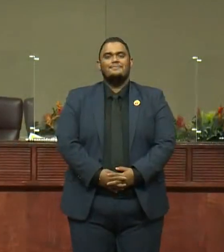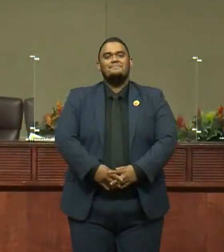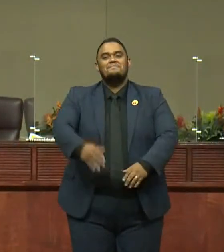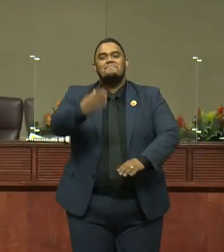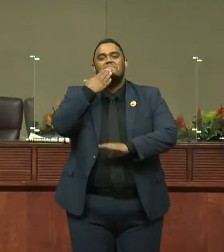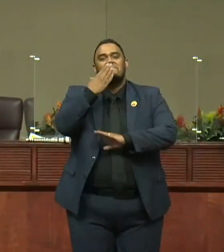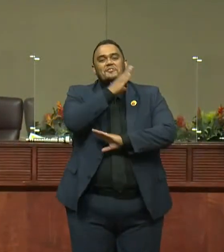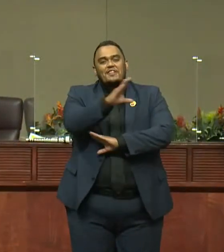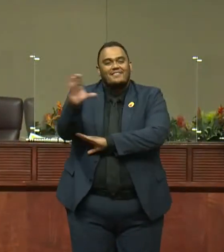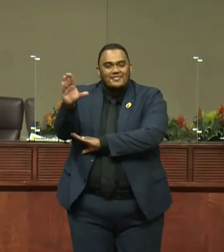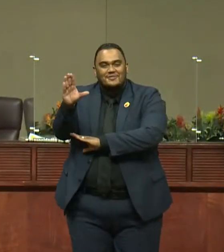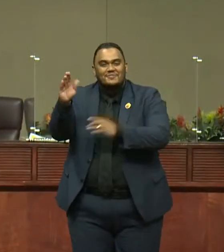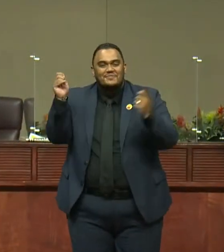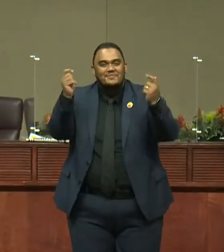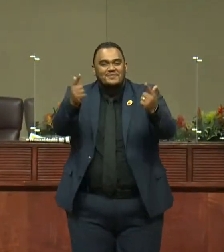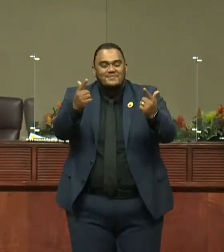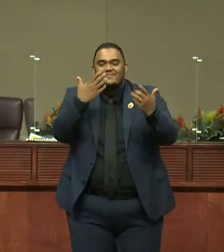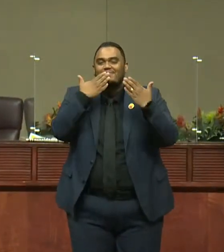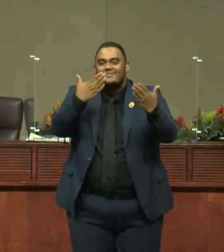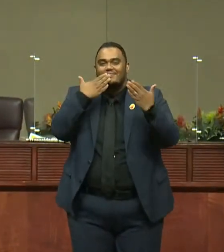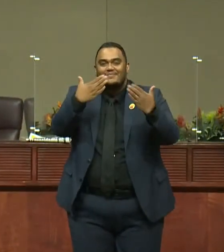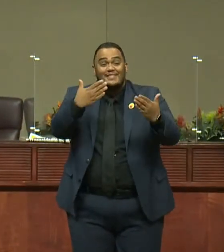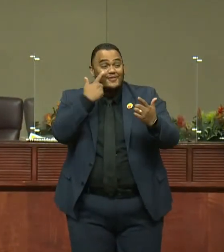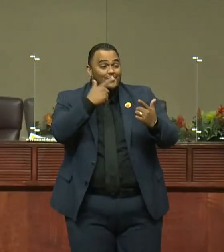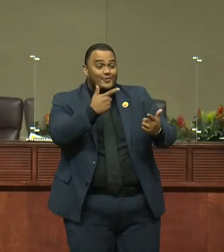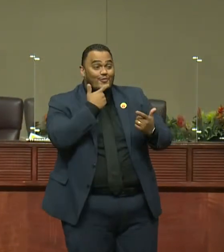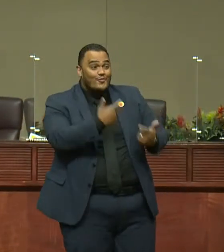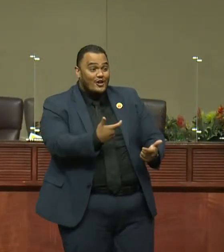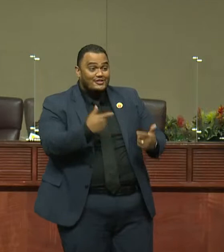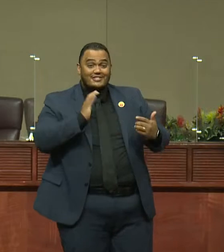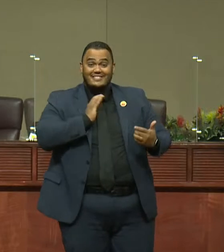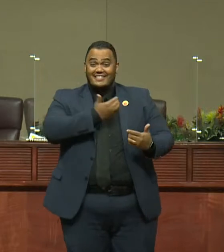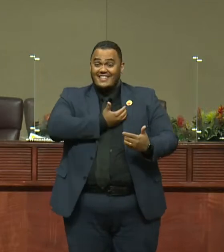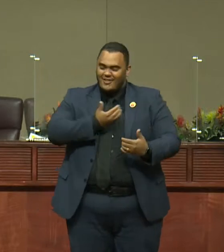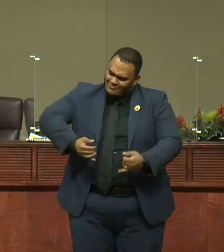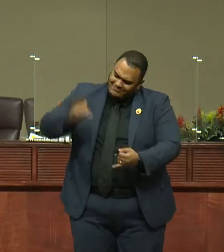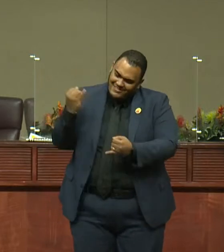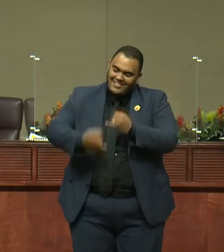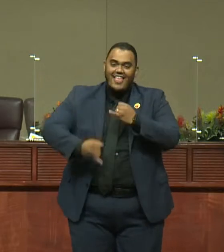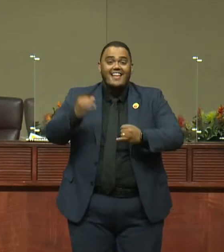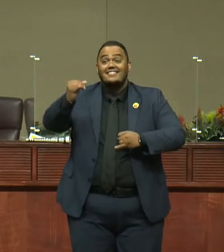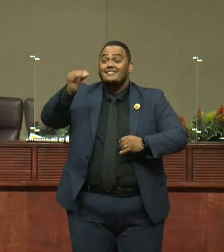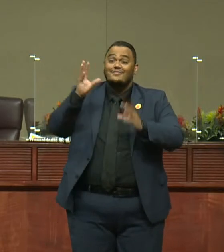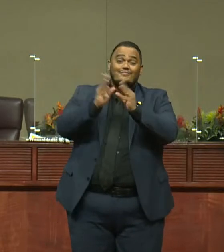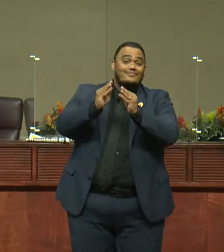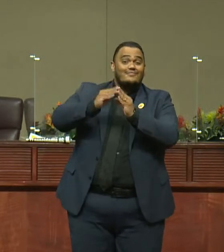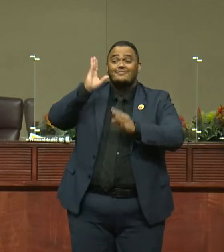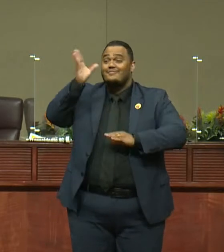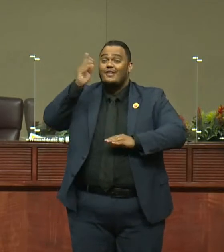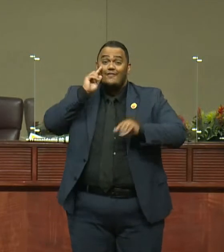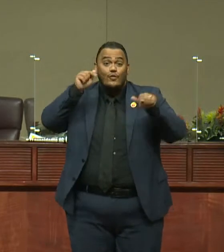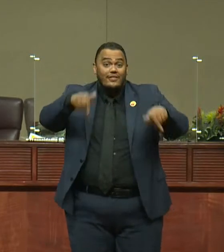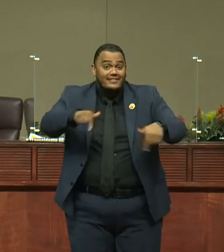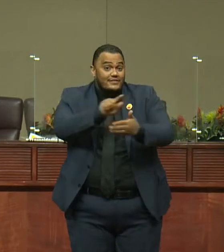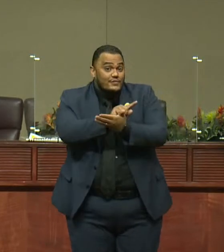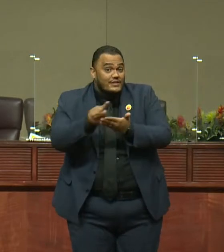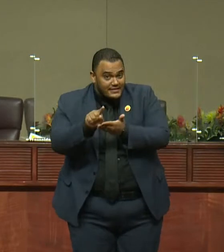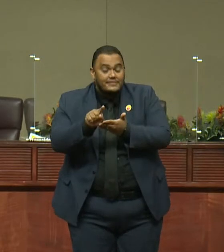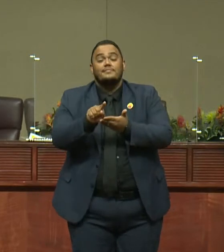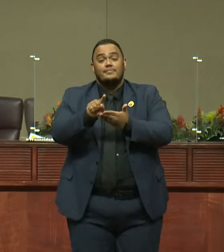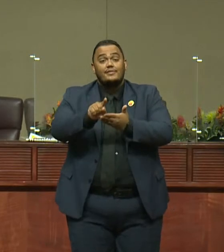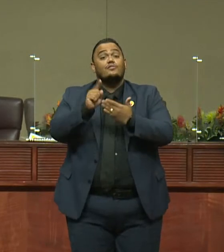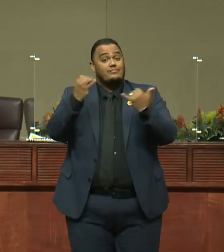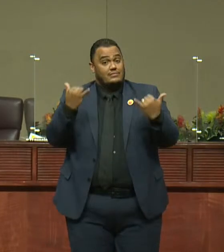And good afternoon, everyone. Thanks for joining us for this, our final press briefing of the week. Today, Orange County Mayor Jerry O. Demings will discuss our